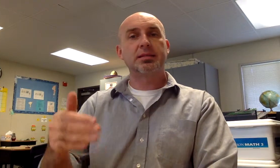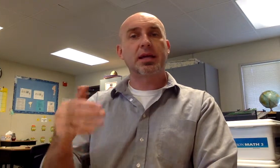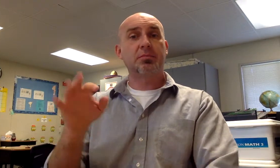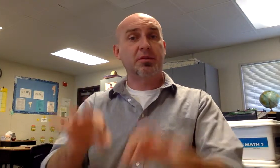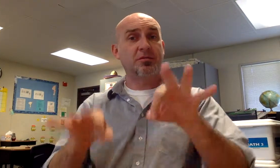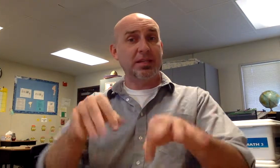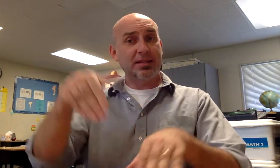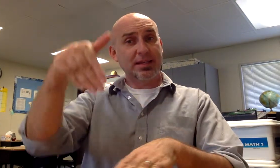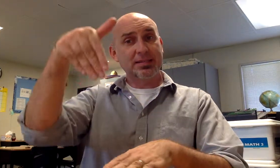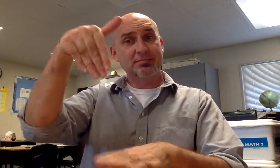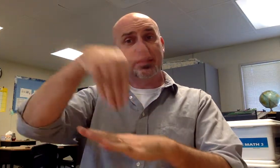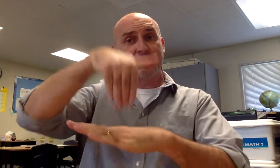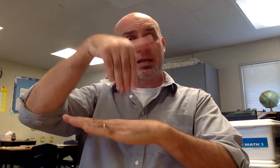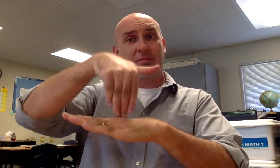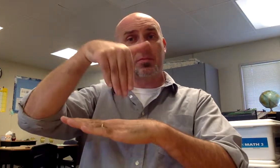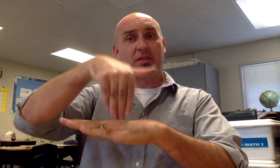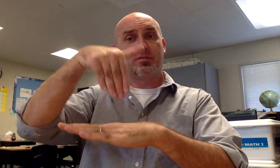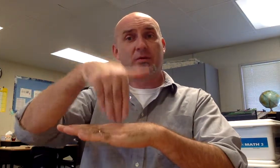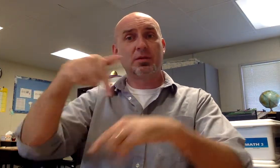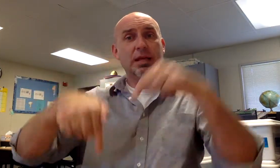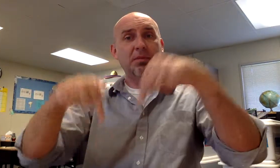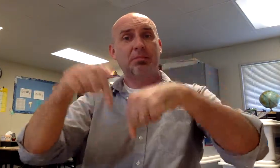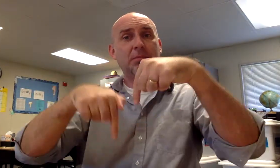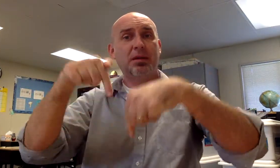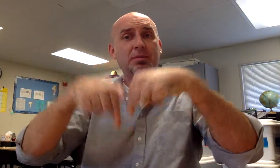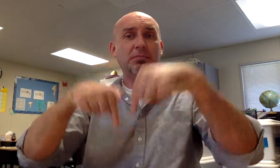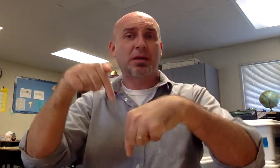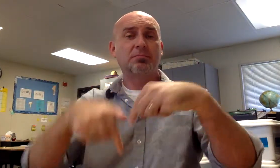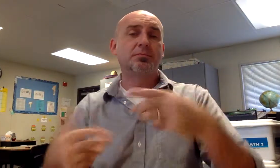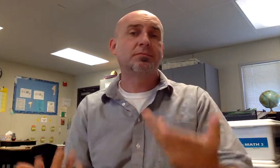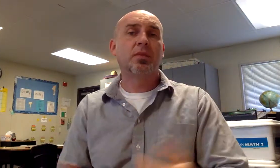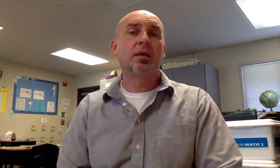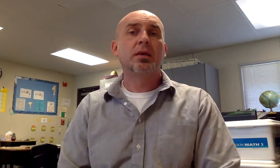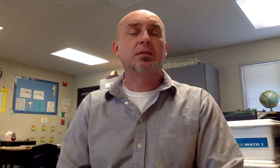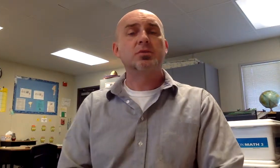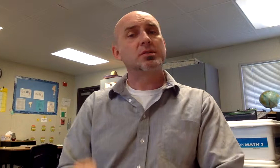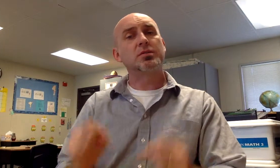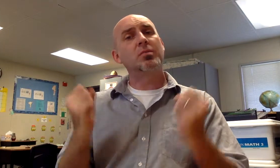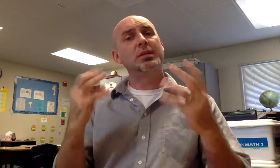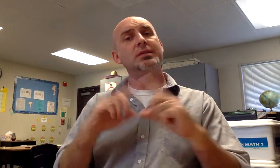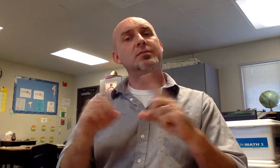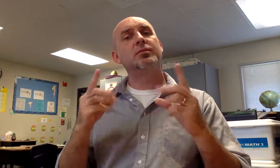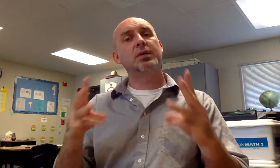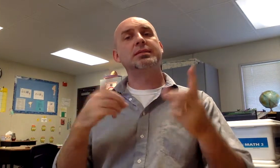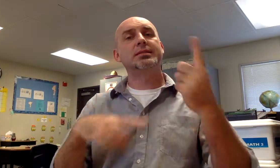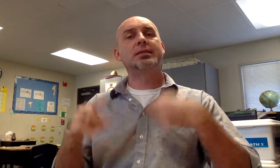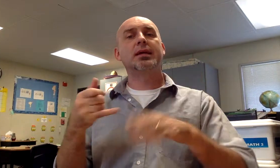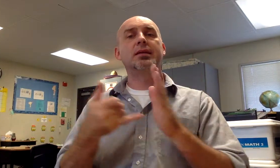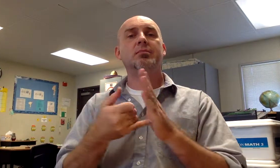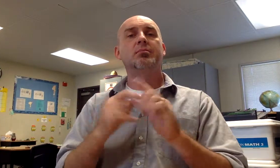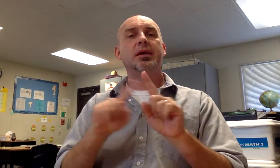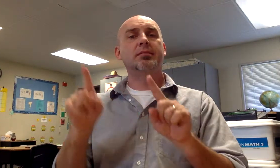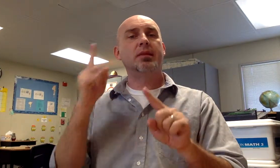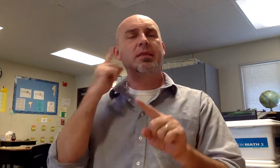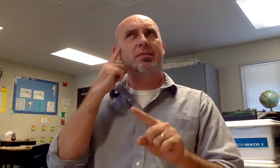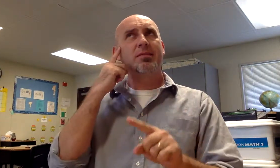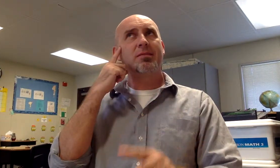tap their feet. They could, tap them on the floor. Tap, tap, tap, tap, tap, tap. There's just so many different ways to sign it, but I